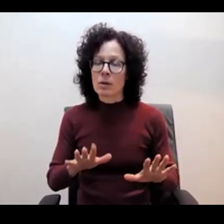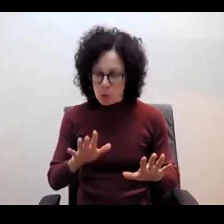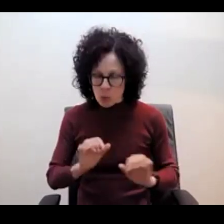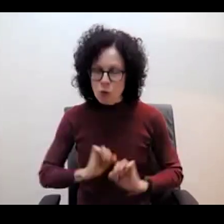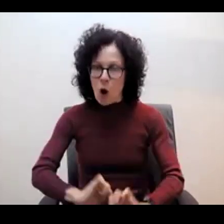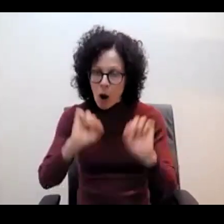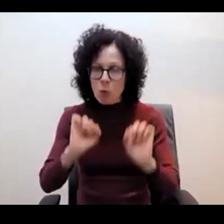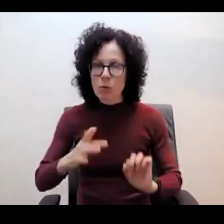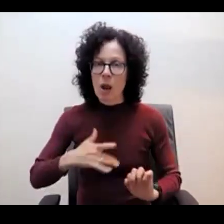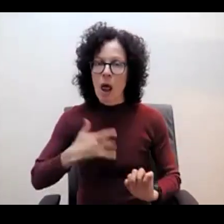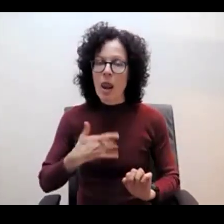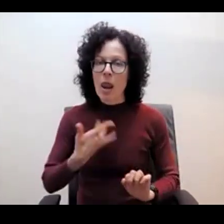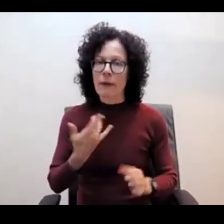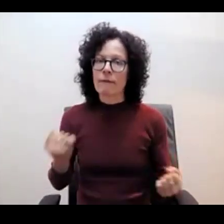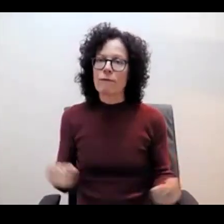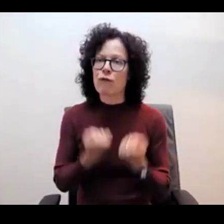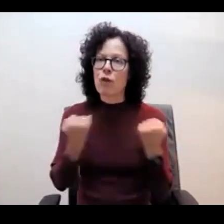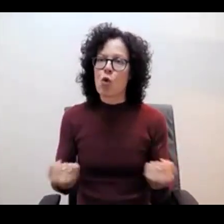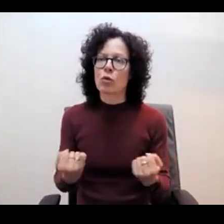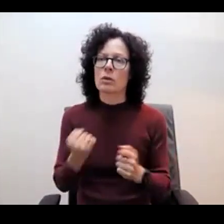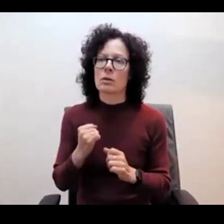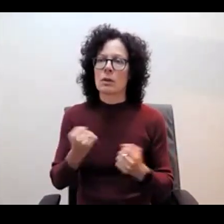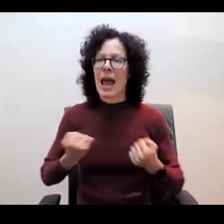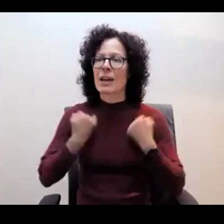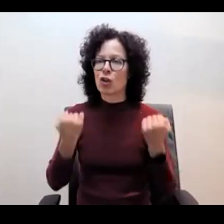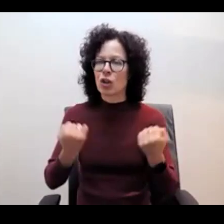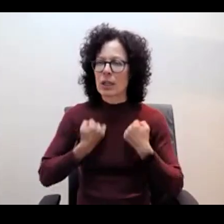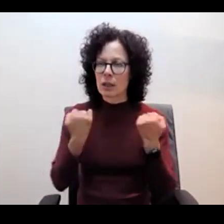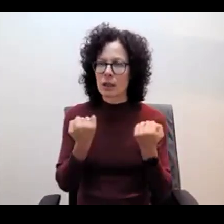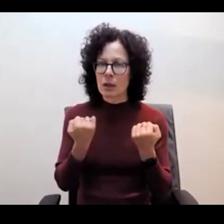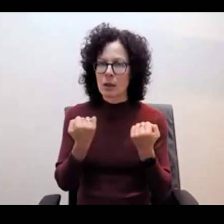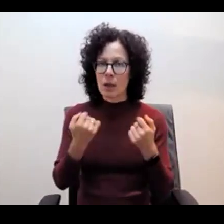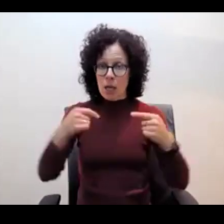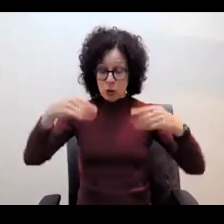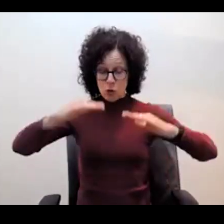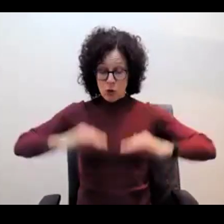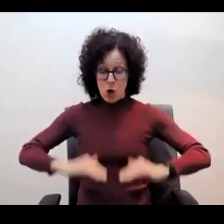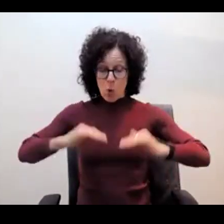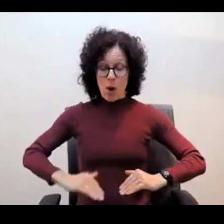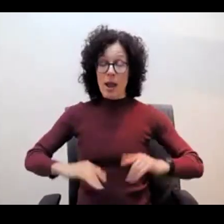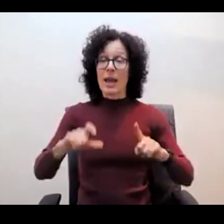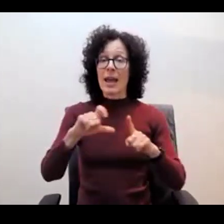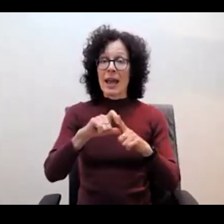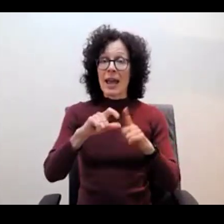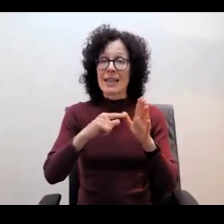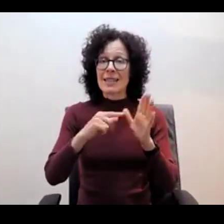energy into your lower dantian, your lower energy